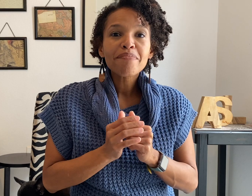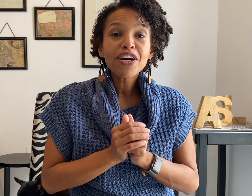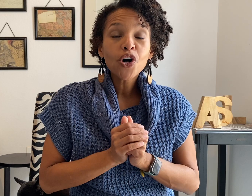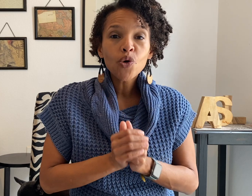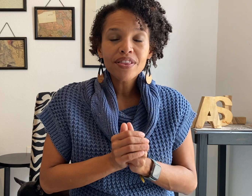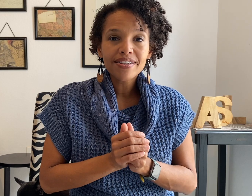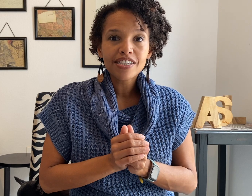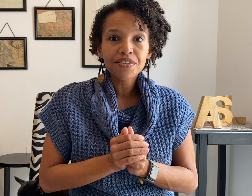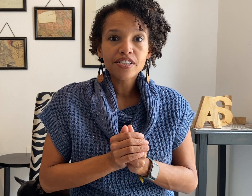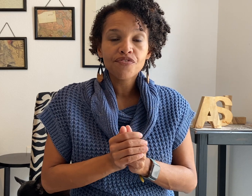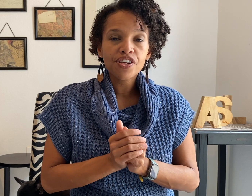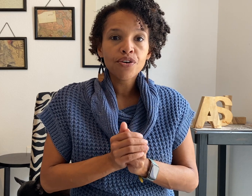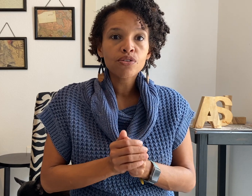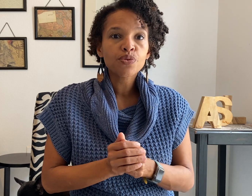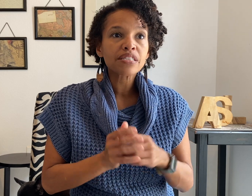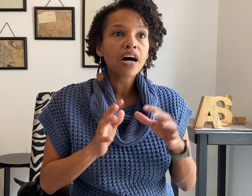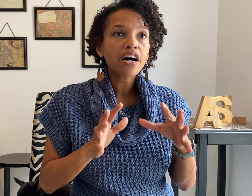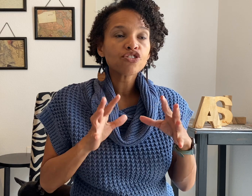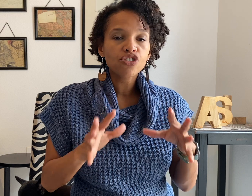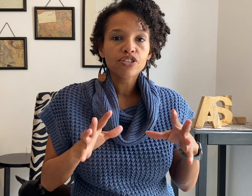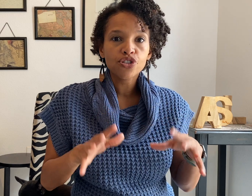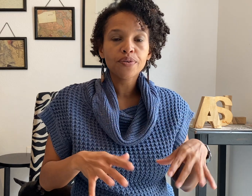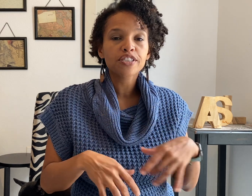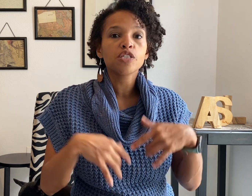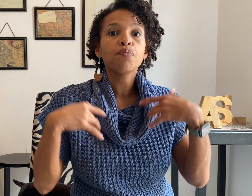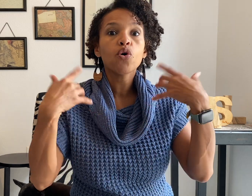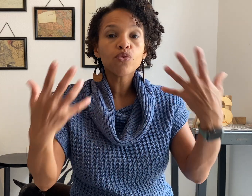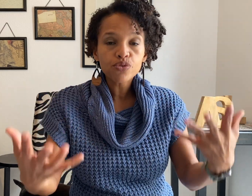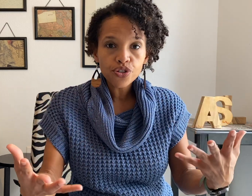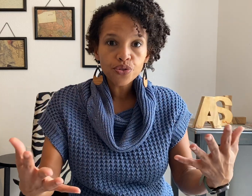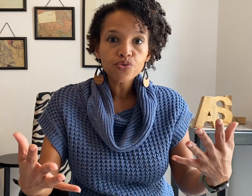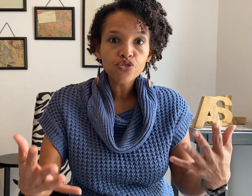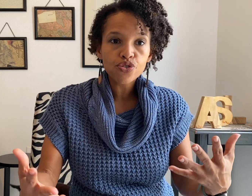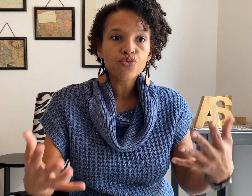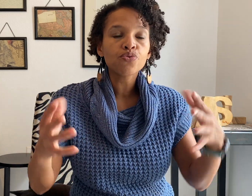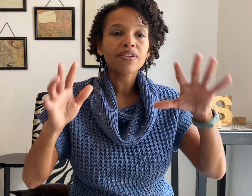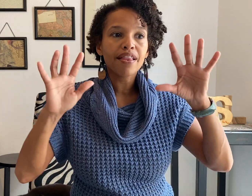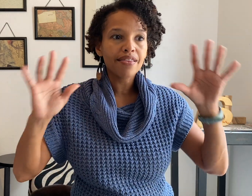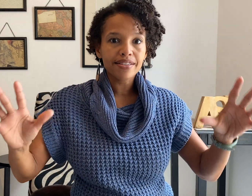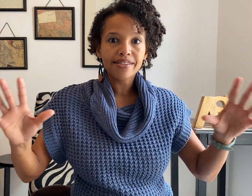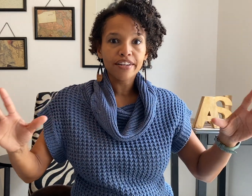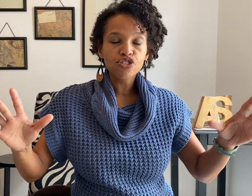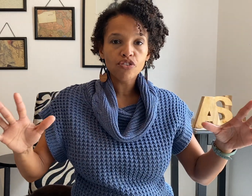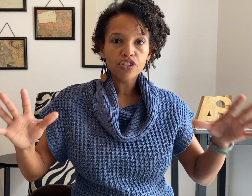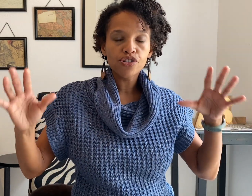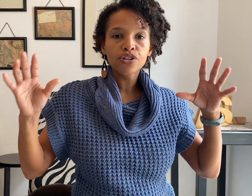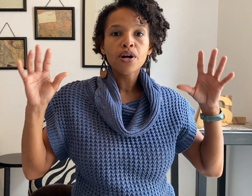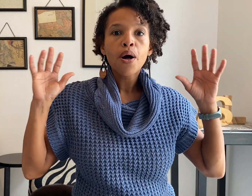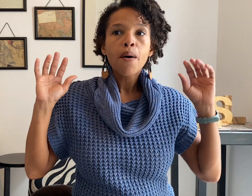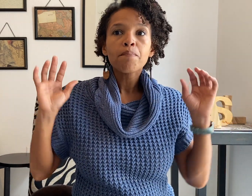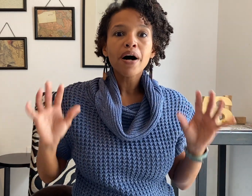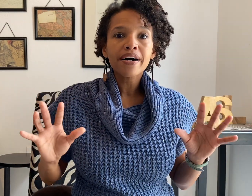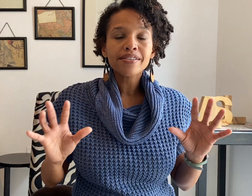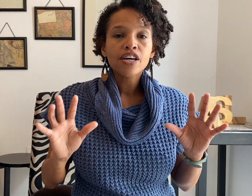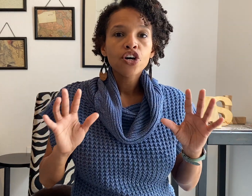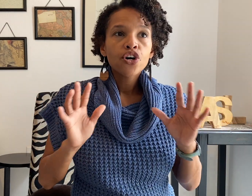My goal with this series of videos was not just to expose you to this sentence structure, but